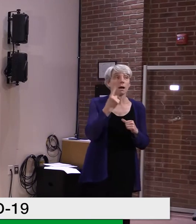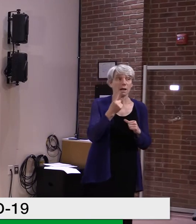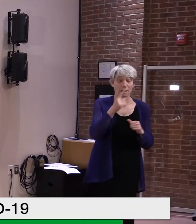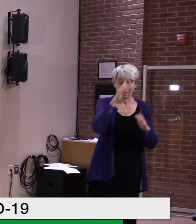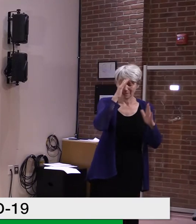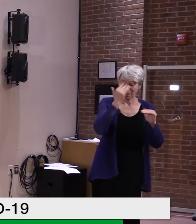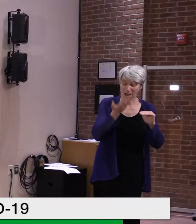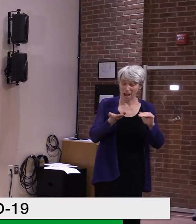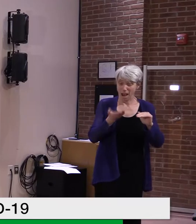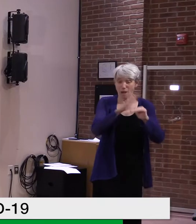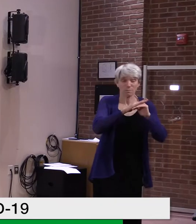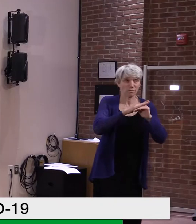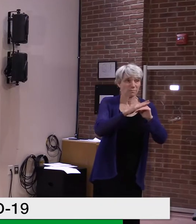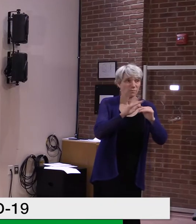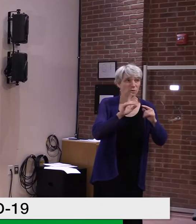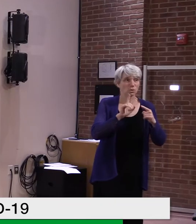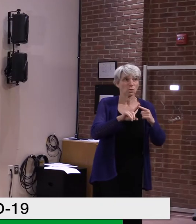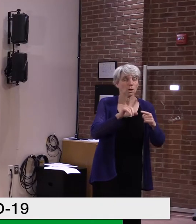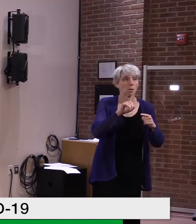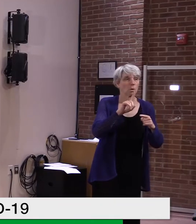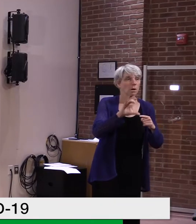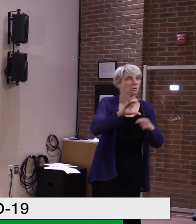$106 million in